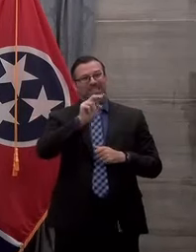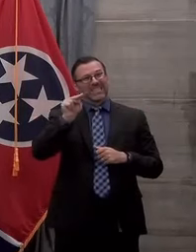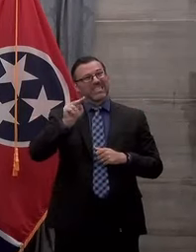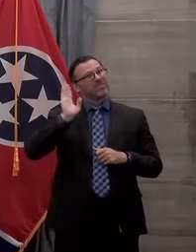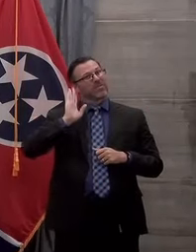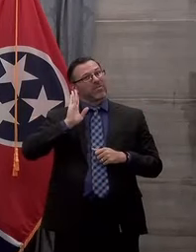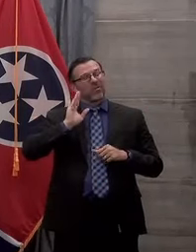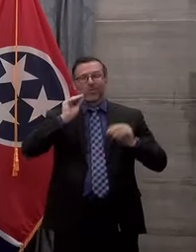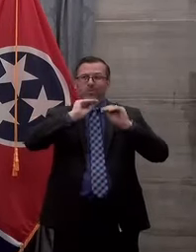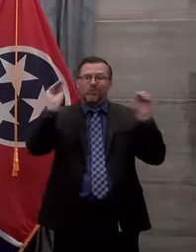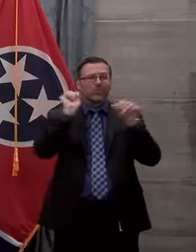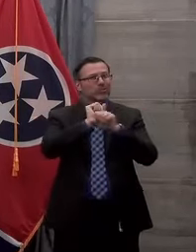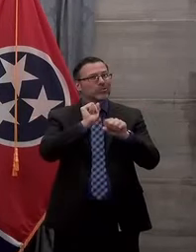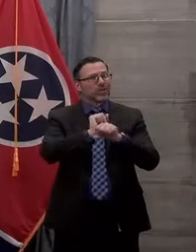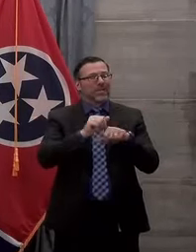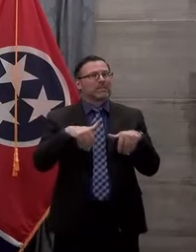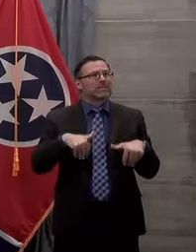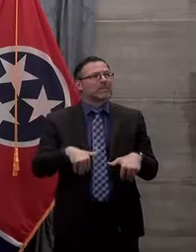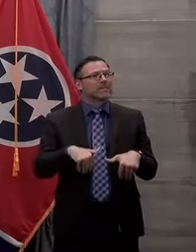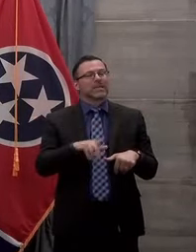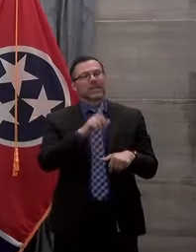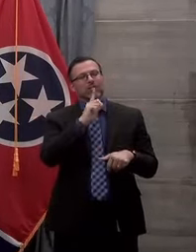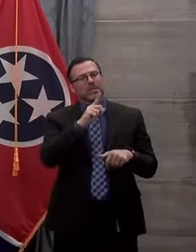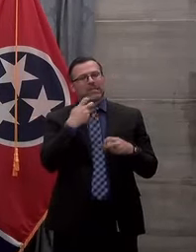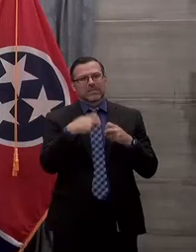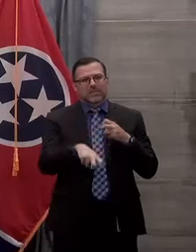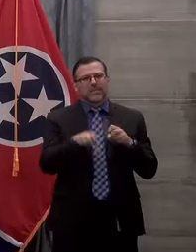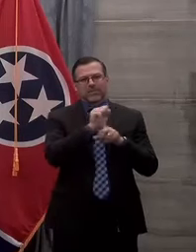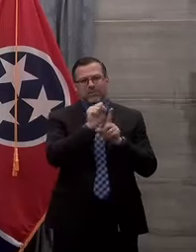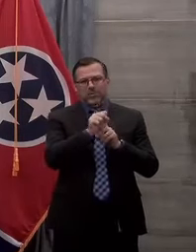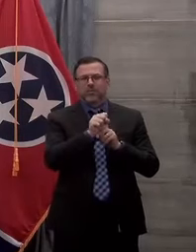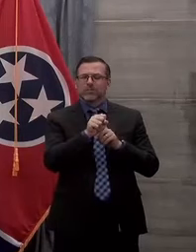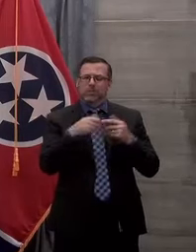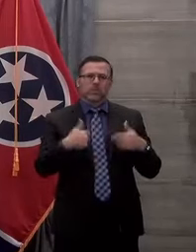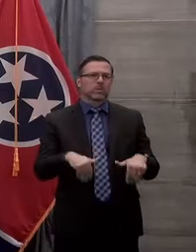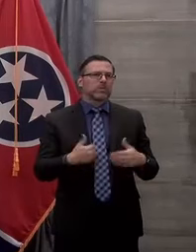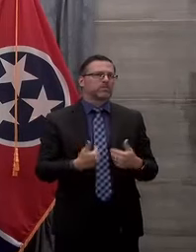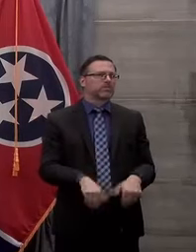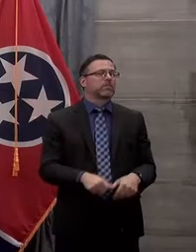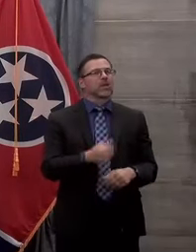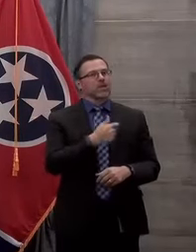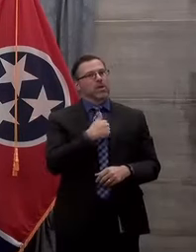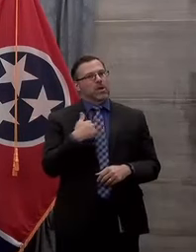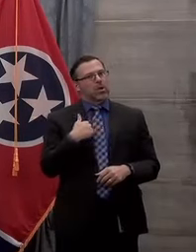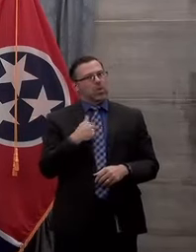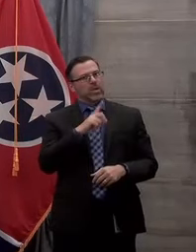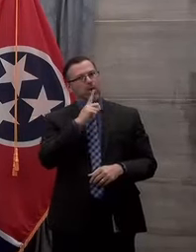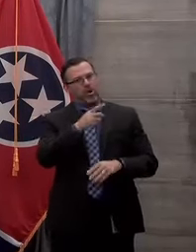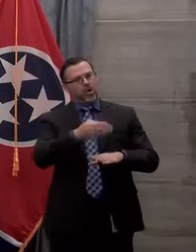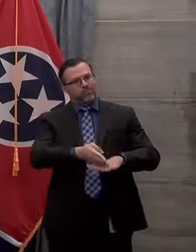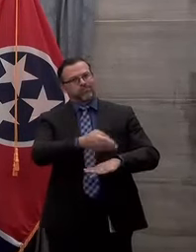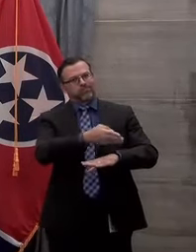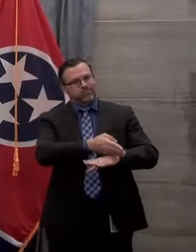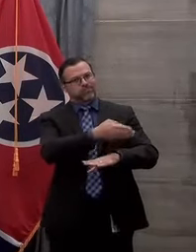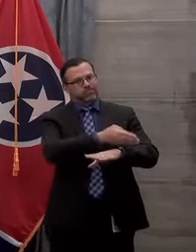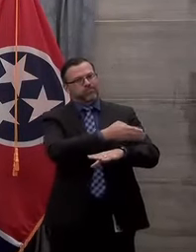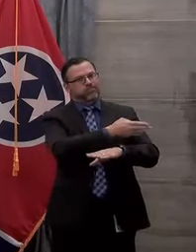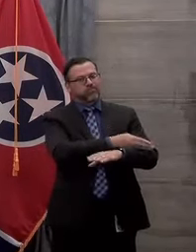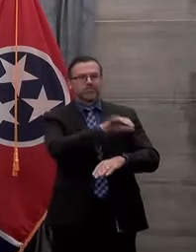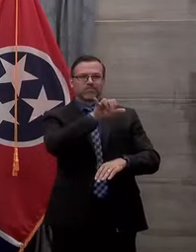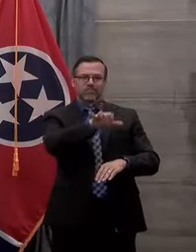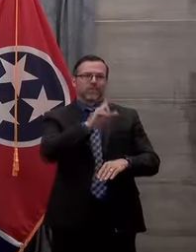work, and that's been a difficult situation for sure, but we're moving in the right direction, and that is